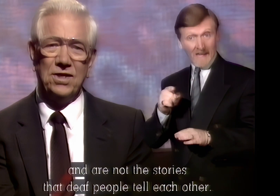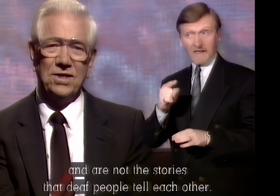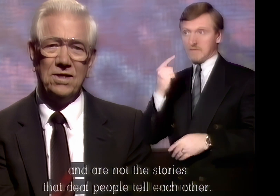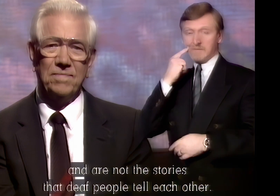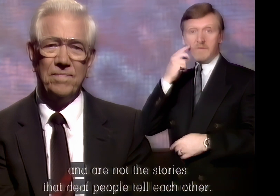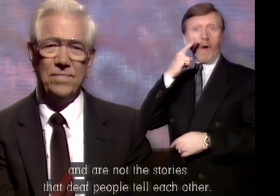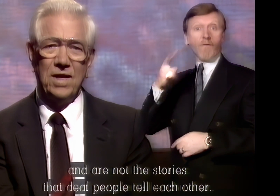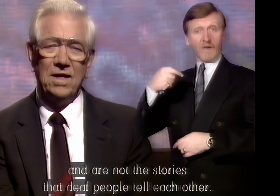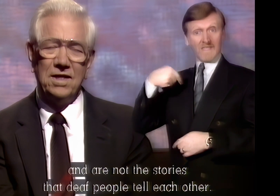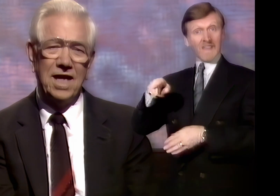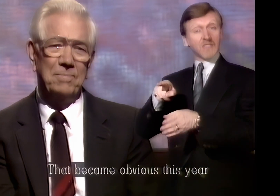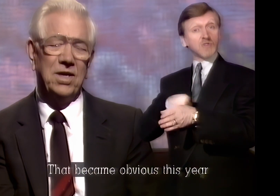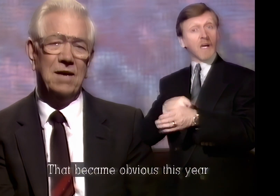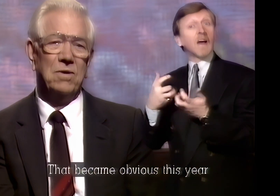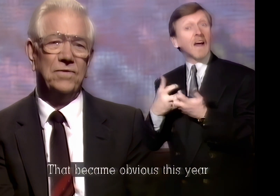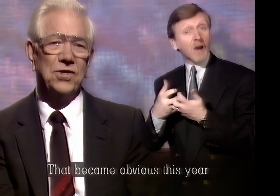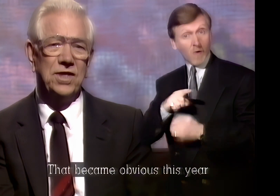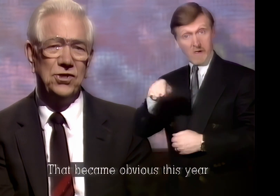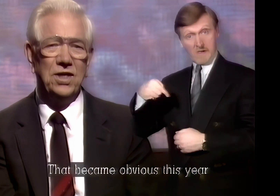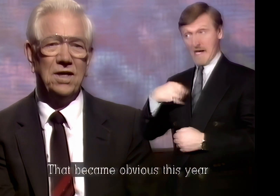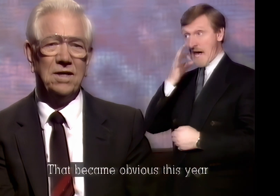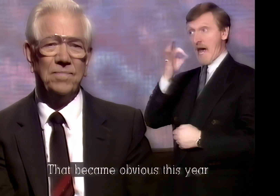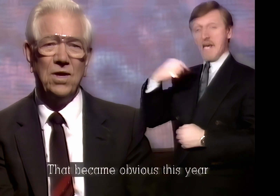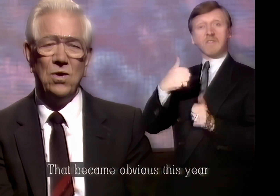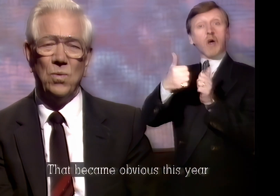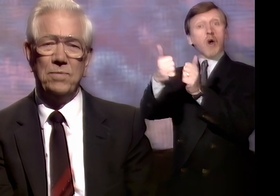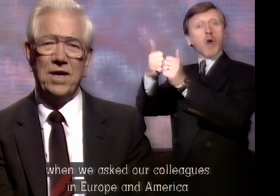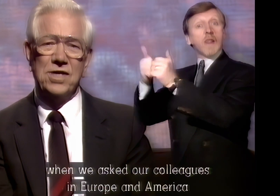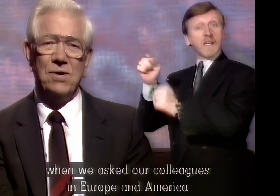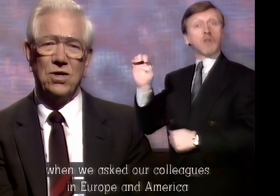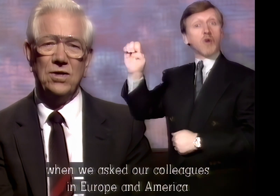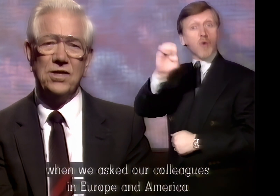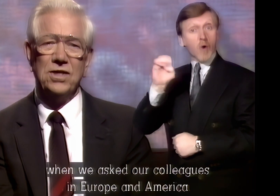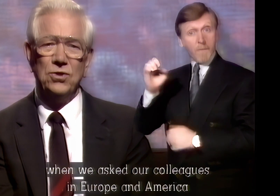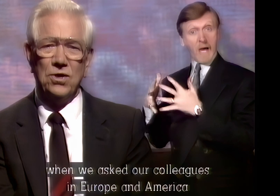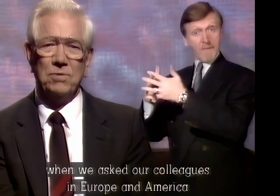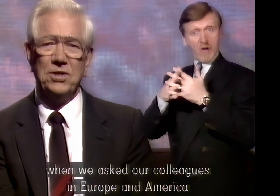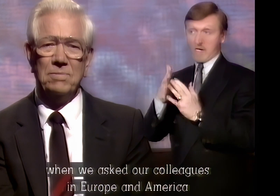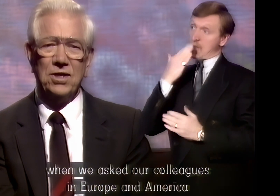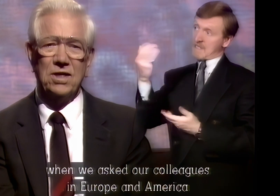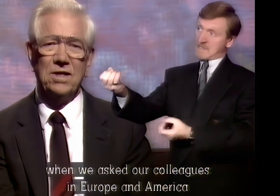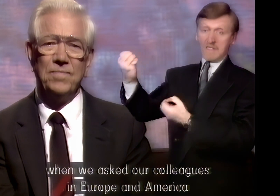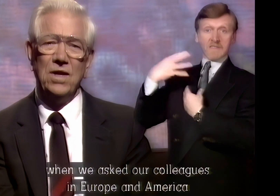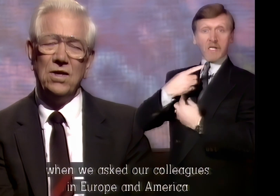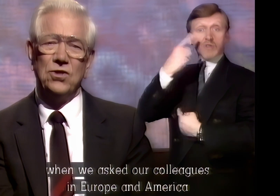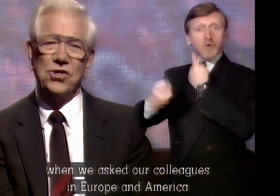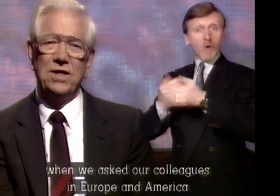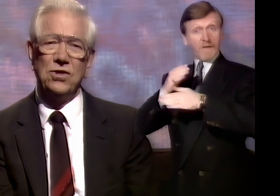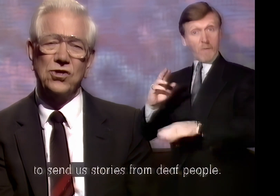other. That became obvious this year when we asked our colleagues in Europe and America to send us